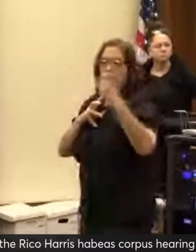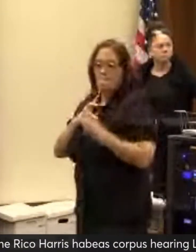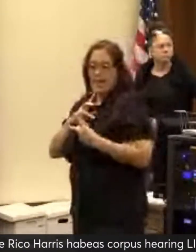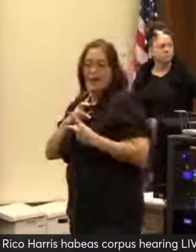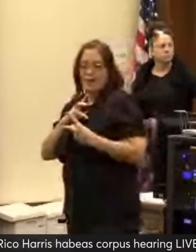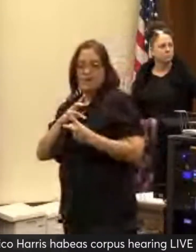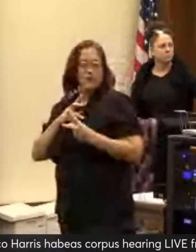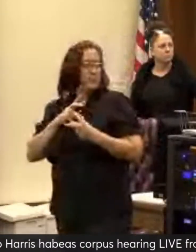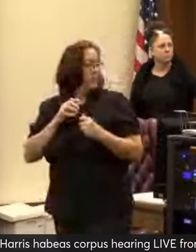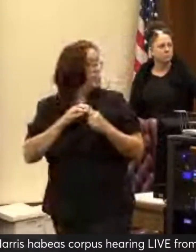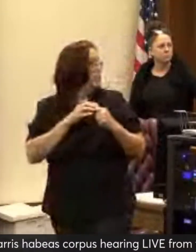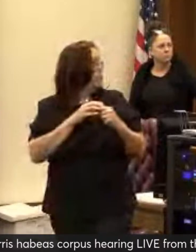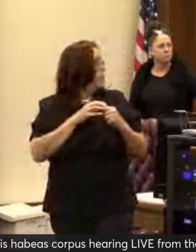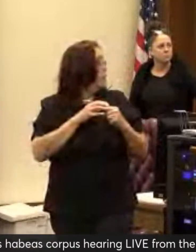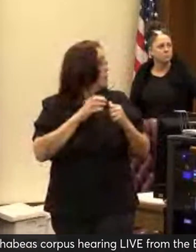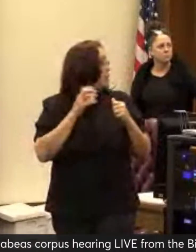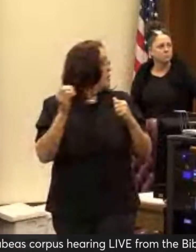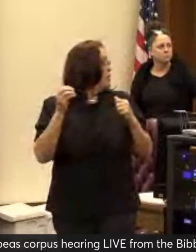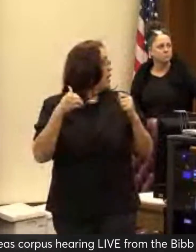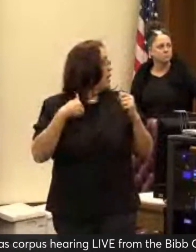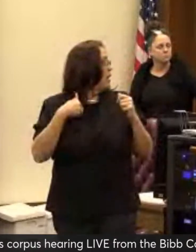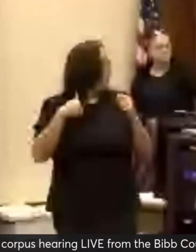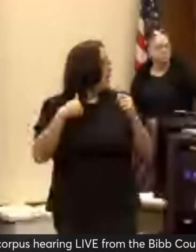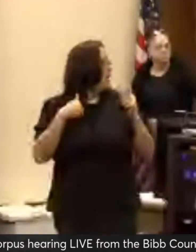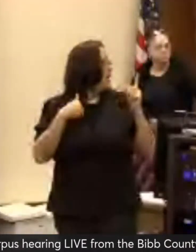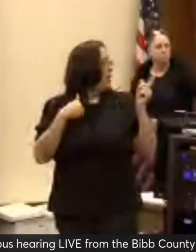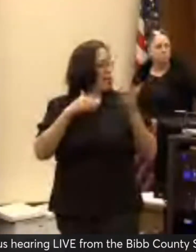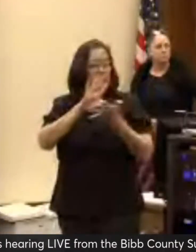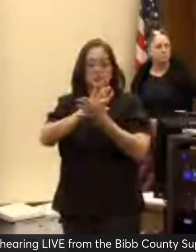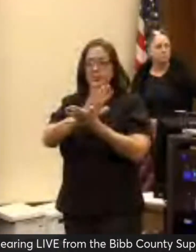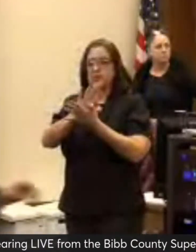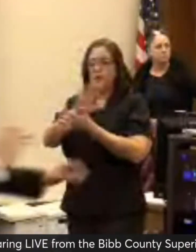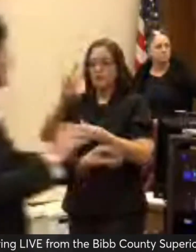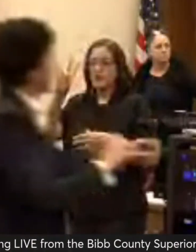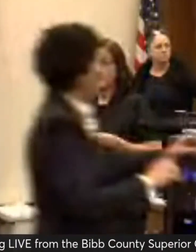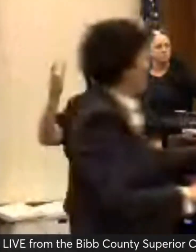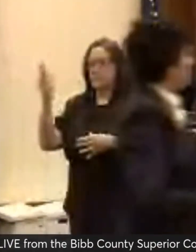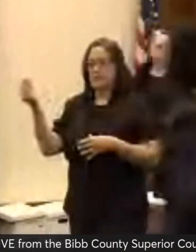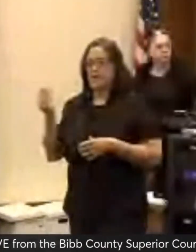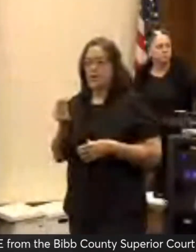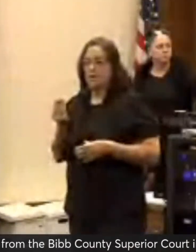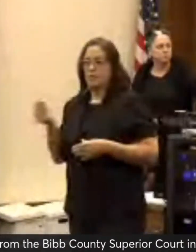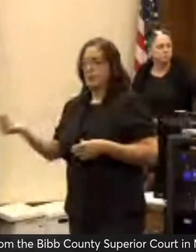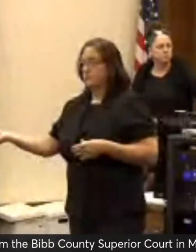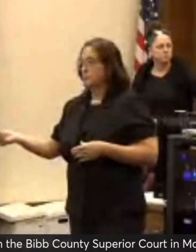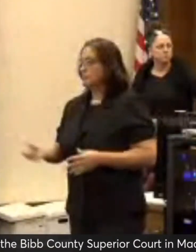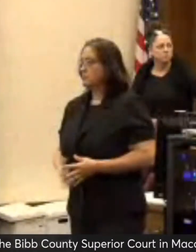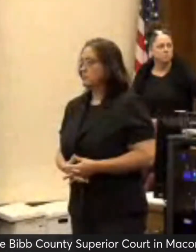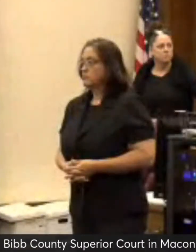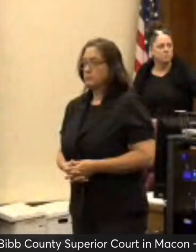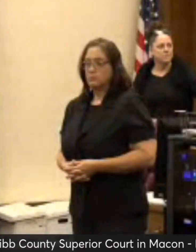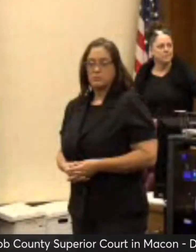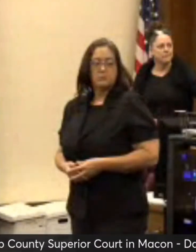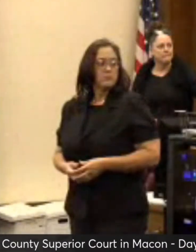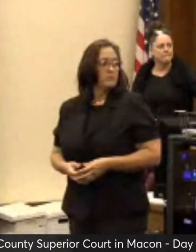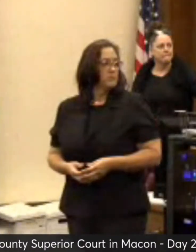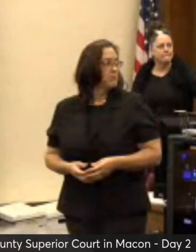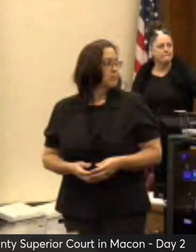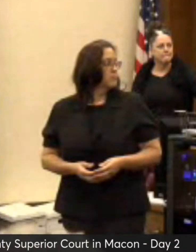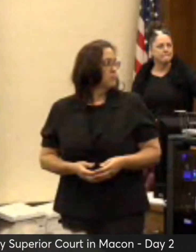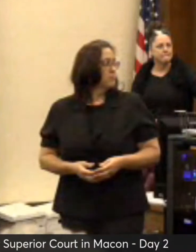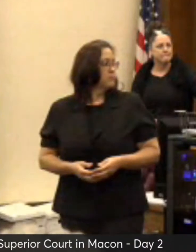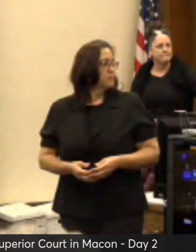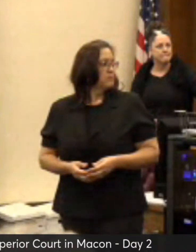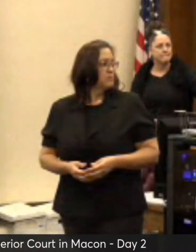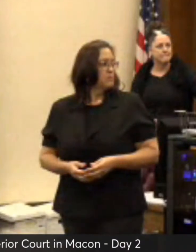this exhibit, the petition exhibit number 76 up here. It was handed to me, but I think maybe I'll. She ended up not really